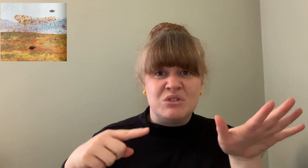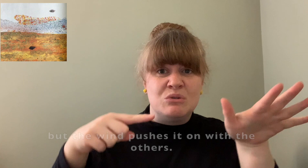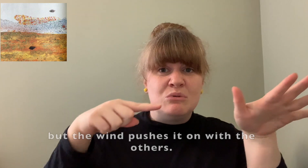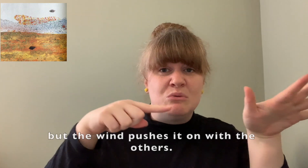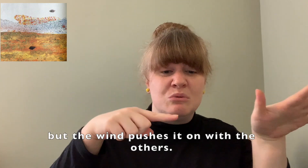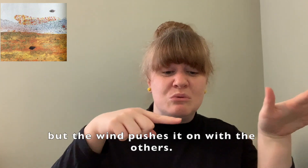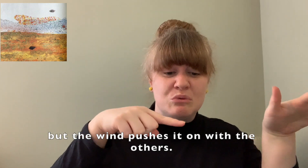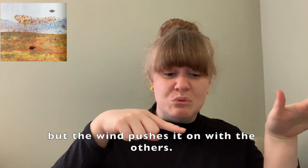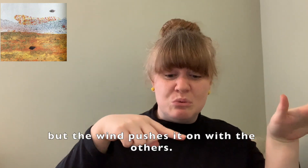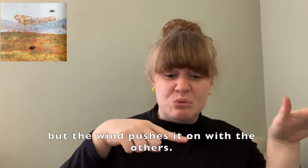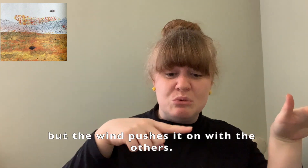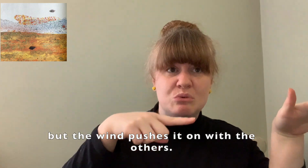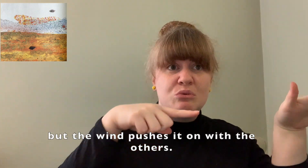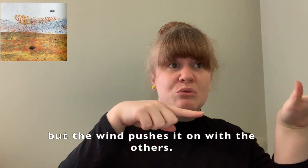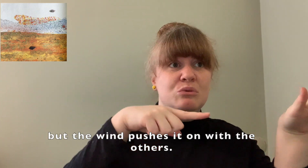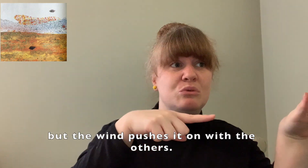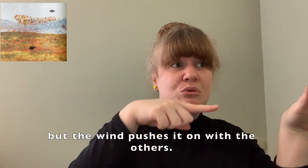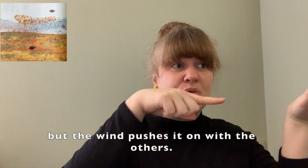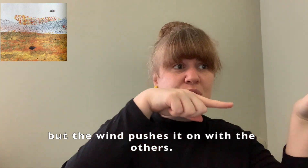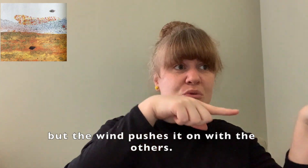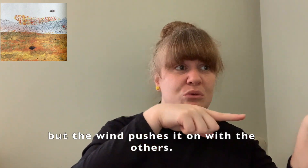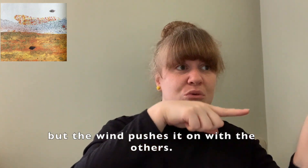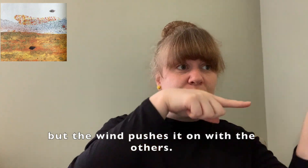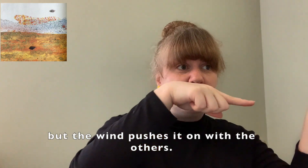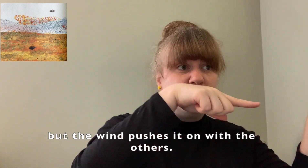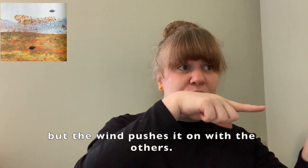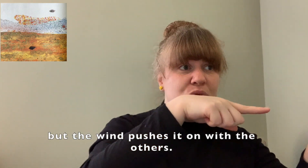but the wind pushes it on with the others.